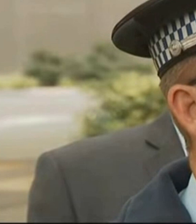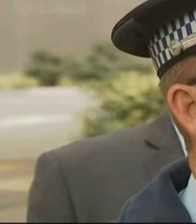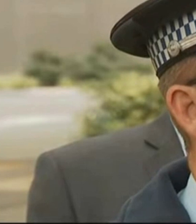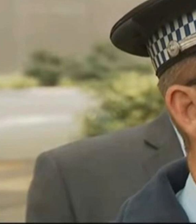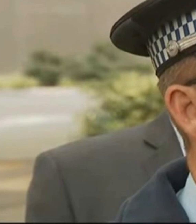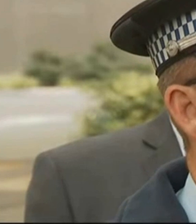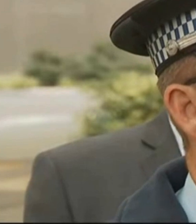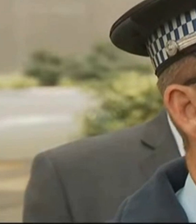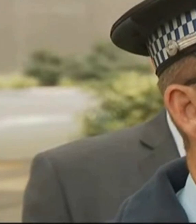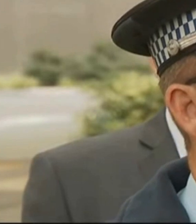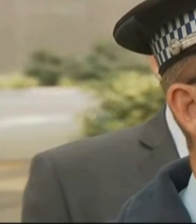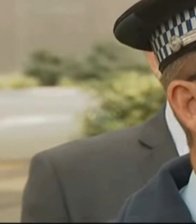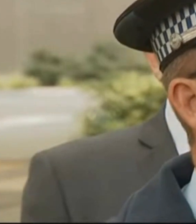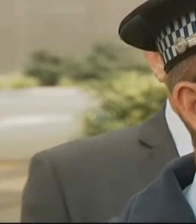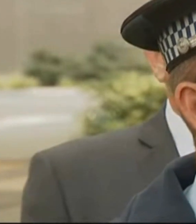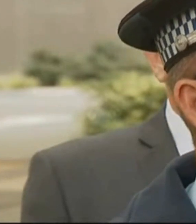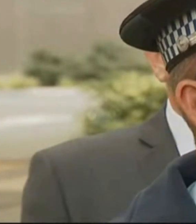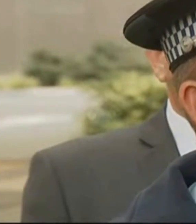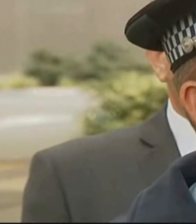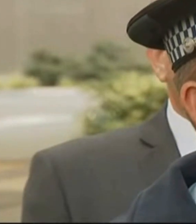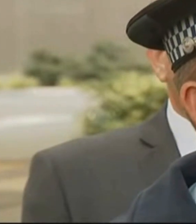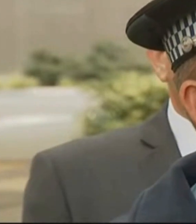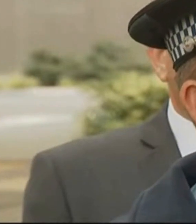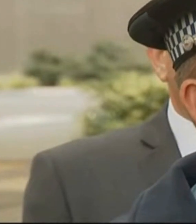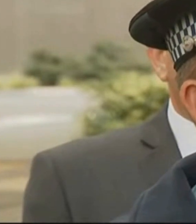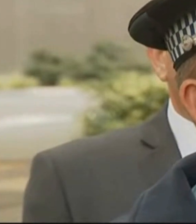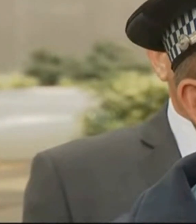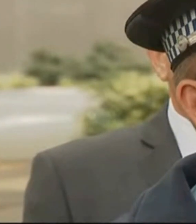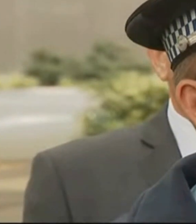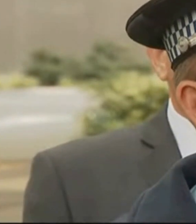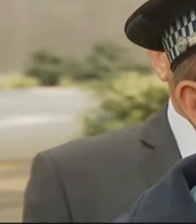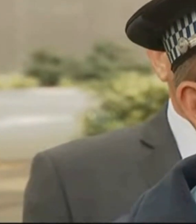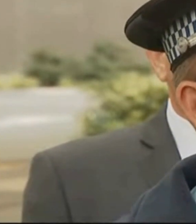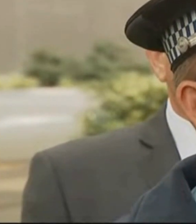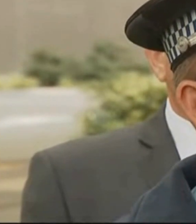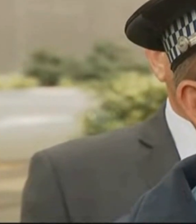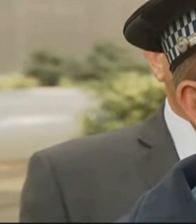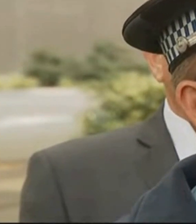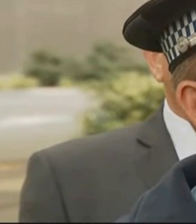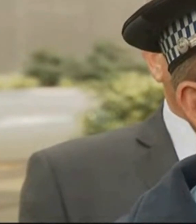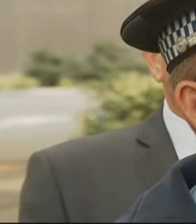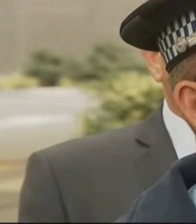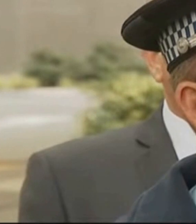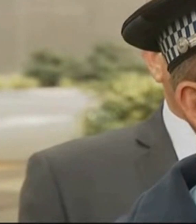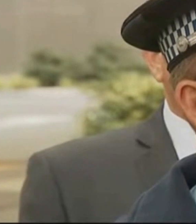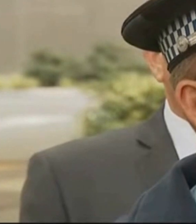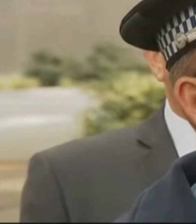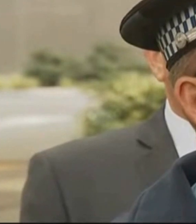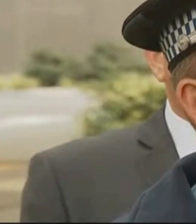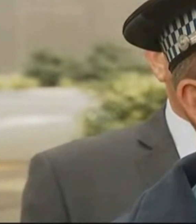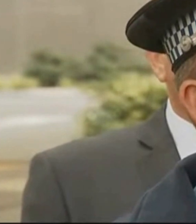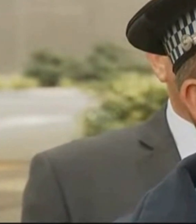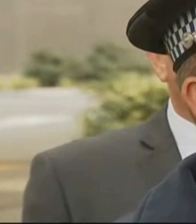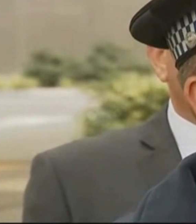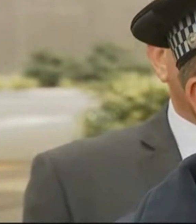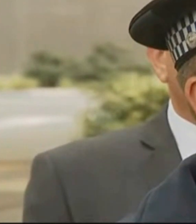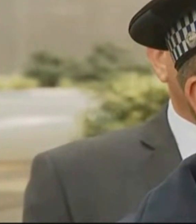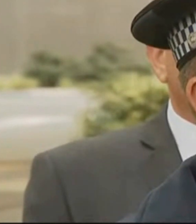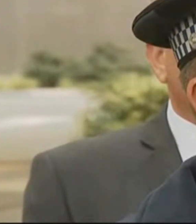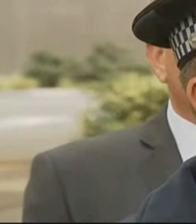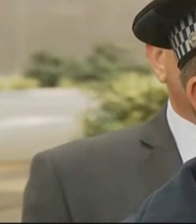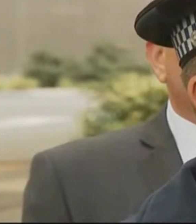Liquor Act. A 72-hour closure has been enforced, and they will continue inquiries around possible breaches of the